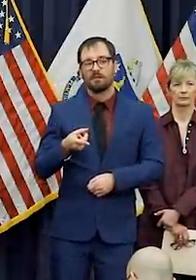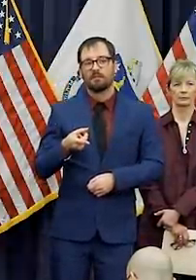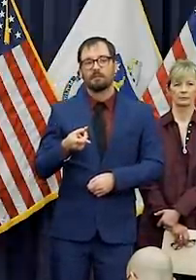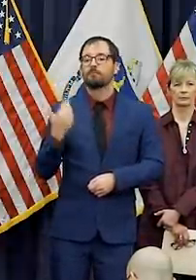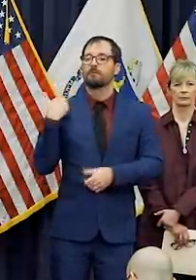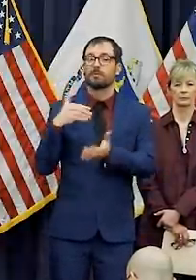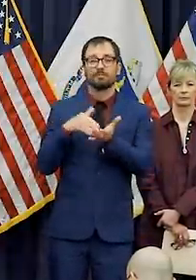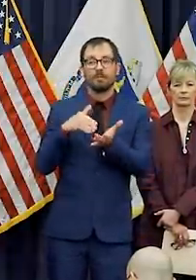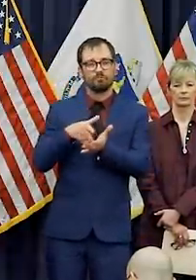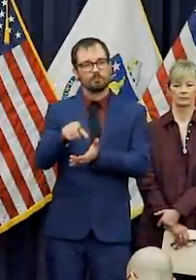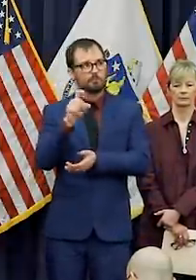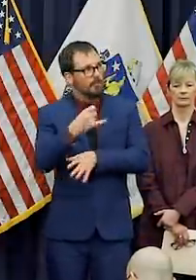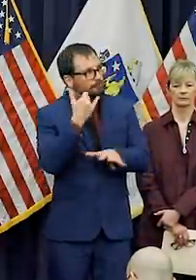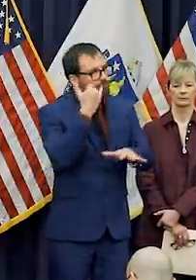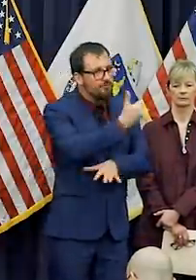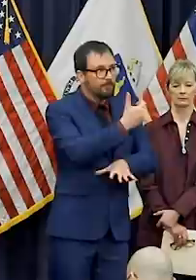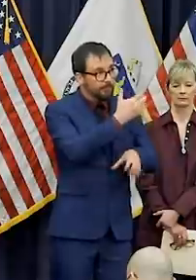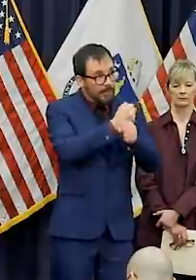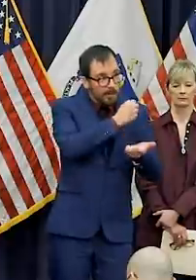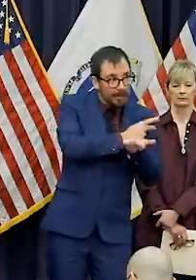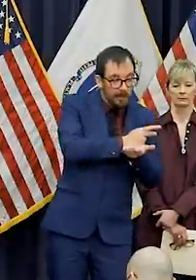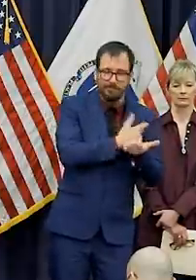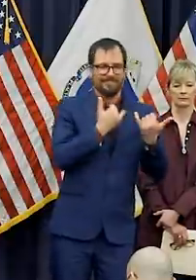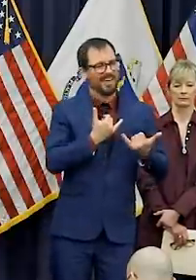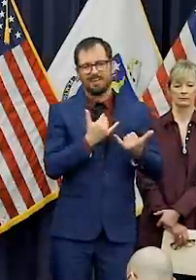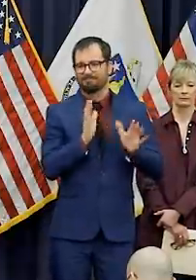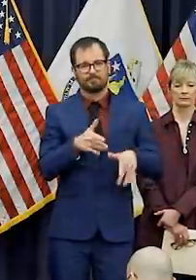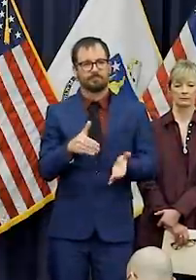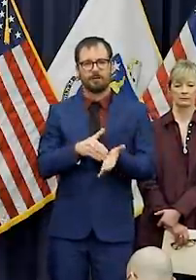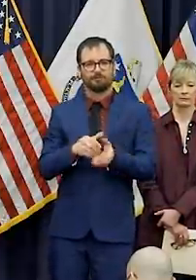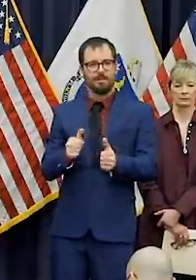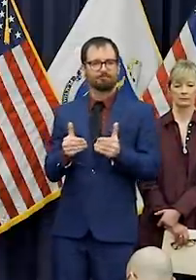people to be tested and for more tests to be conducted.